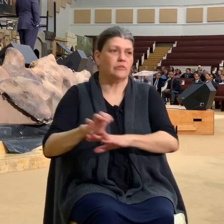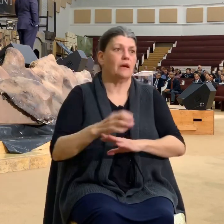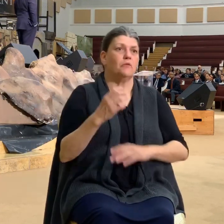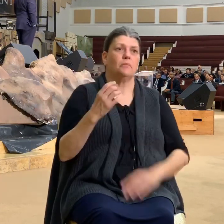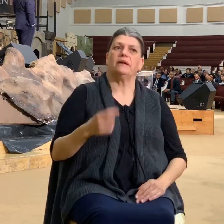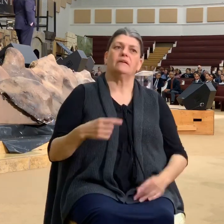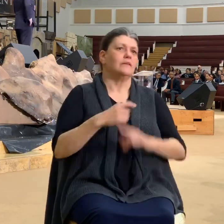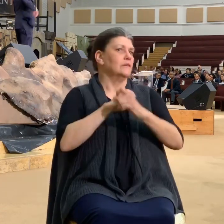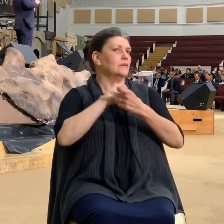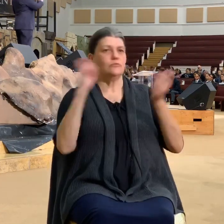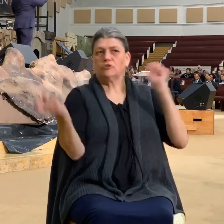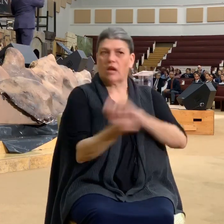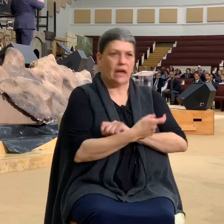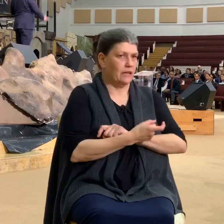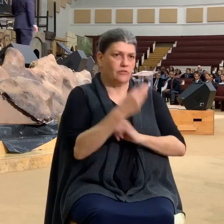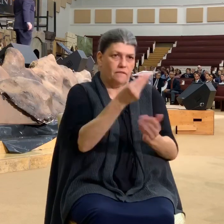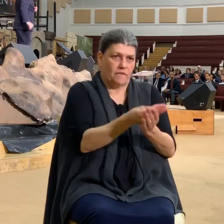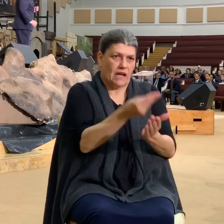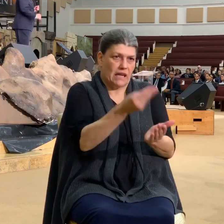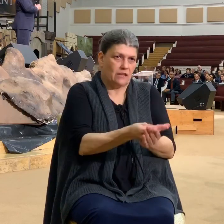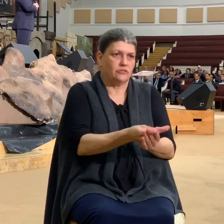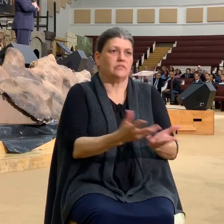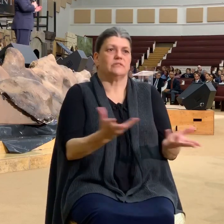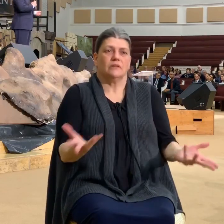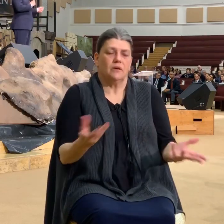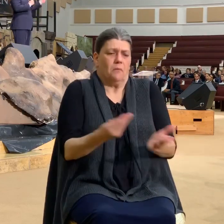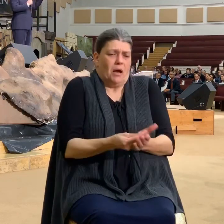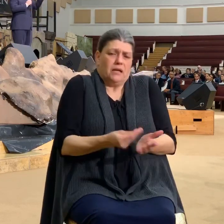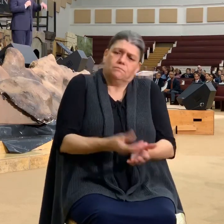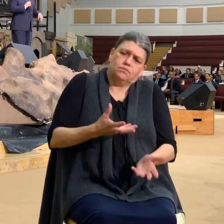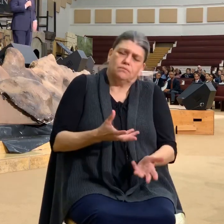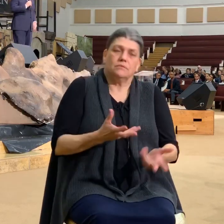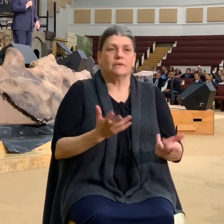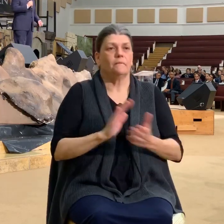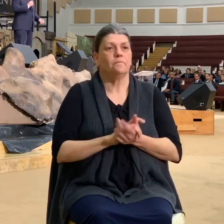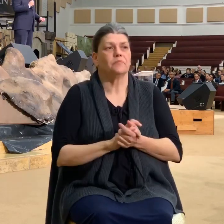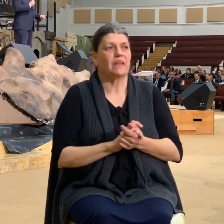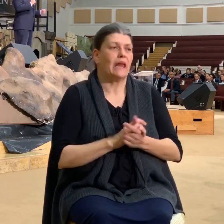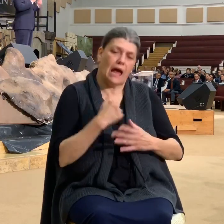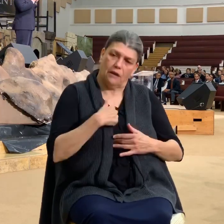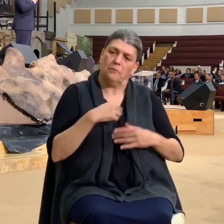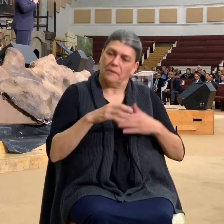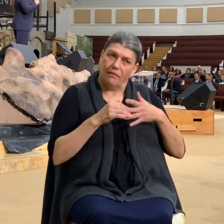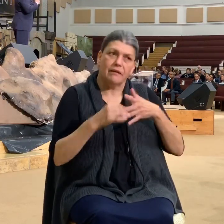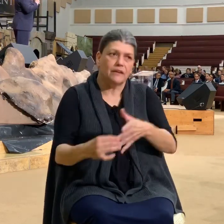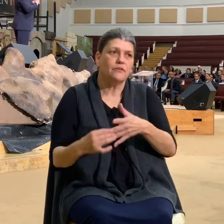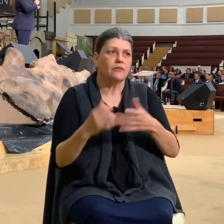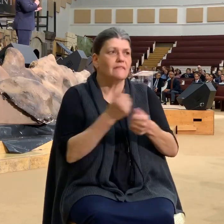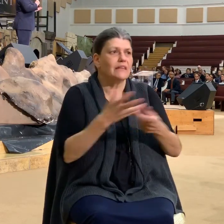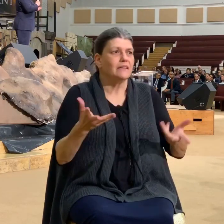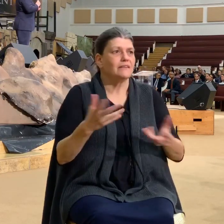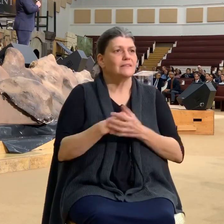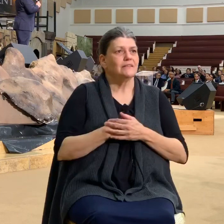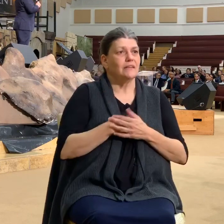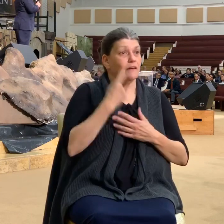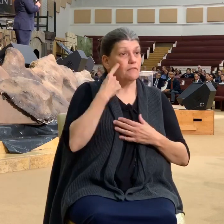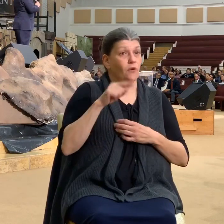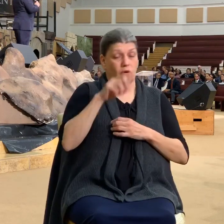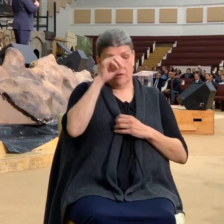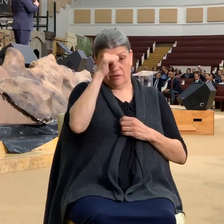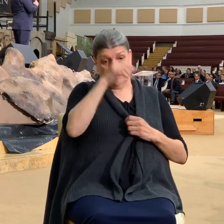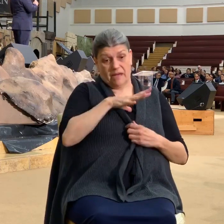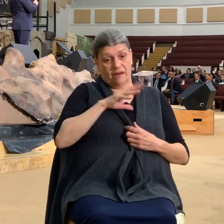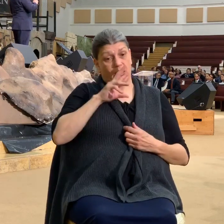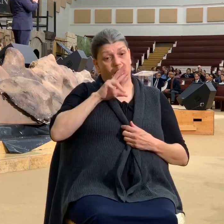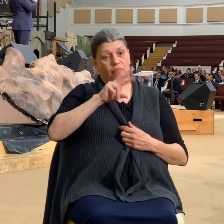financially different. It would have put me in the game, so to speak, of leadership and recognition. And for a 30-year-old guy at that time,